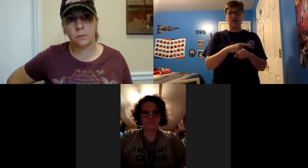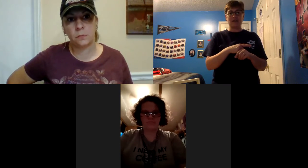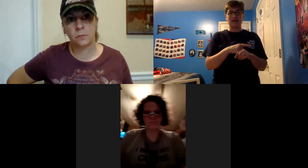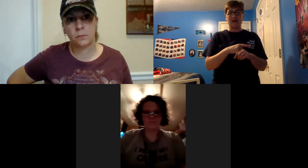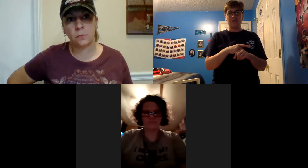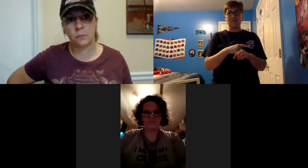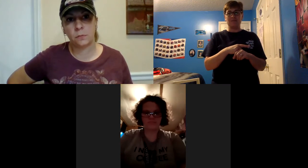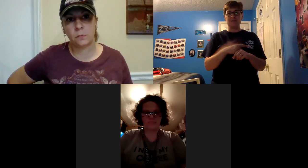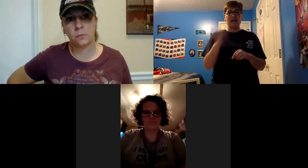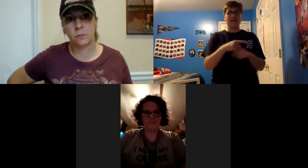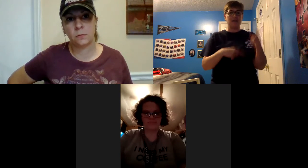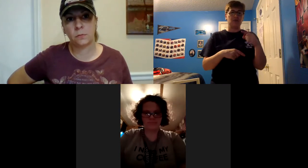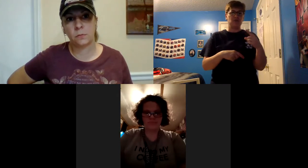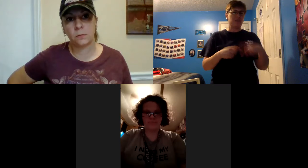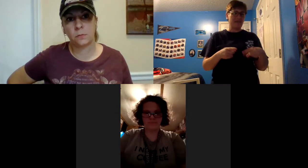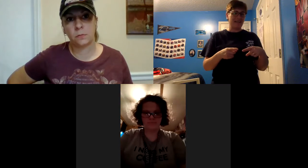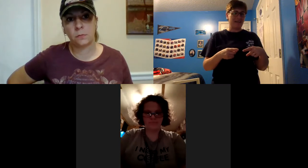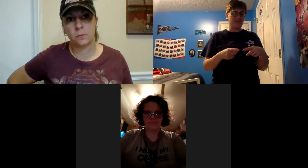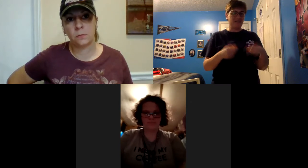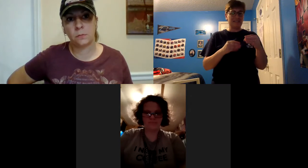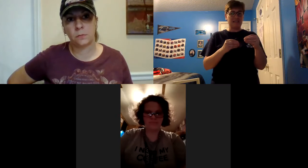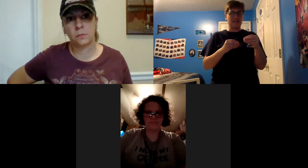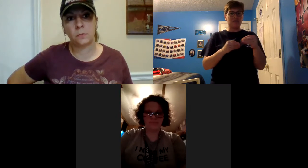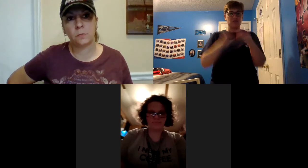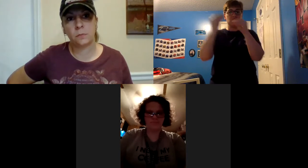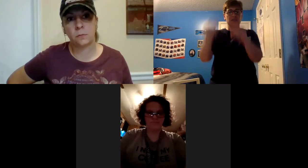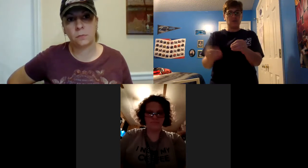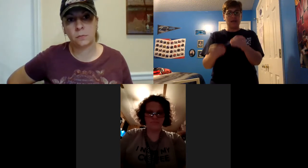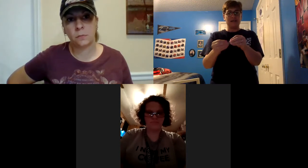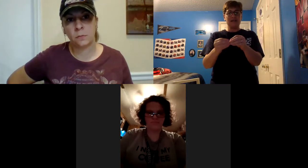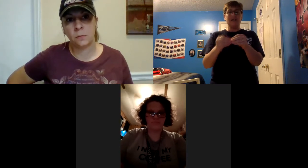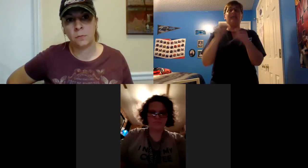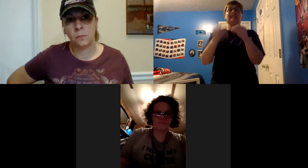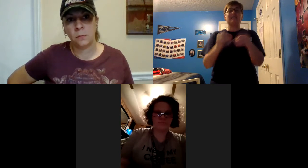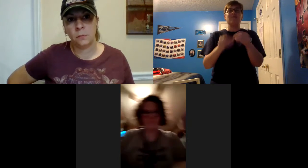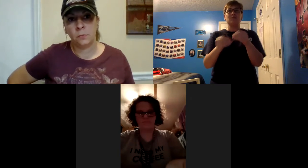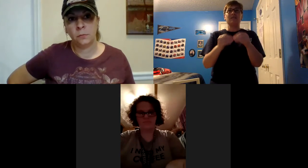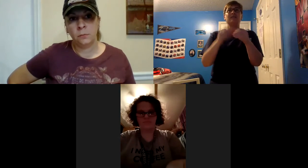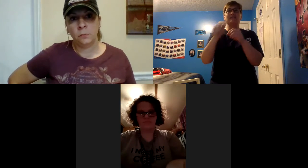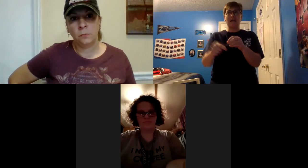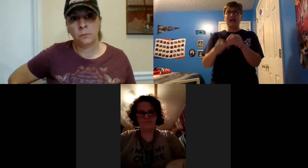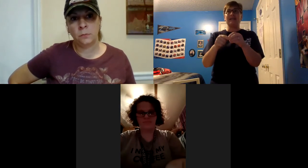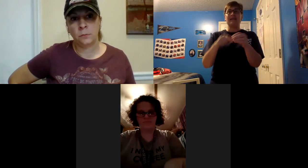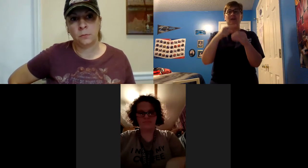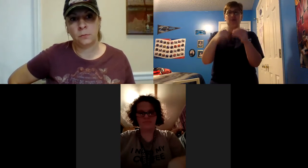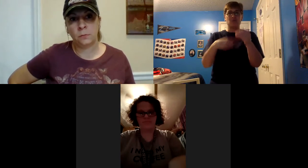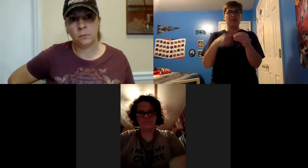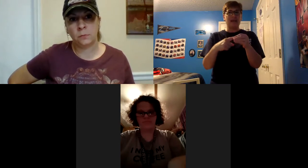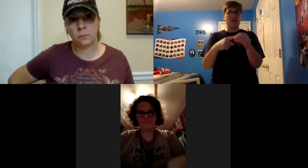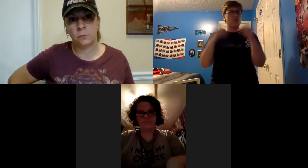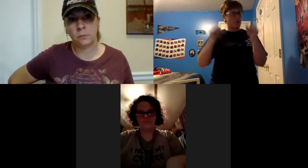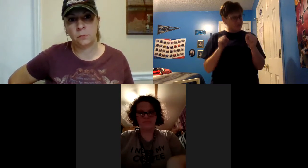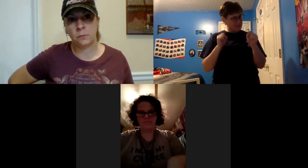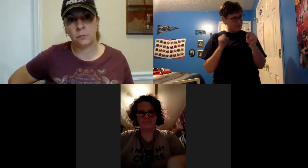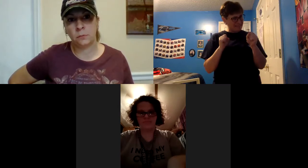the correct sign that goes with the meaning of it, instead of using the sign that goes with